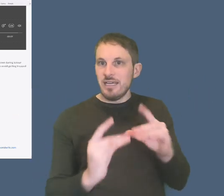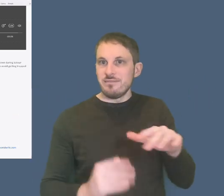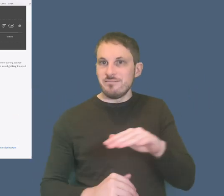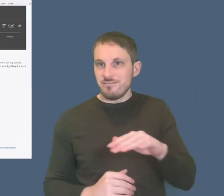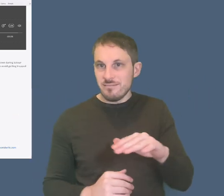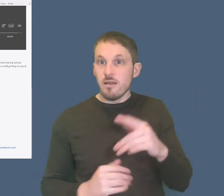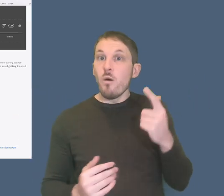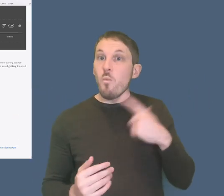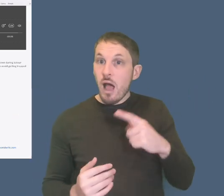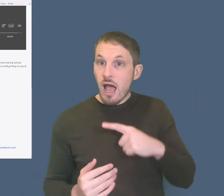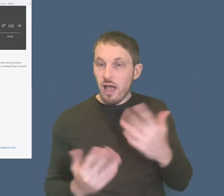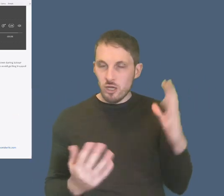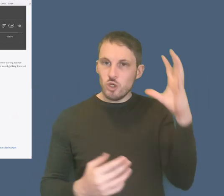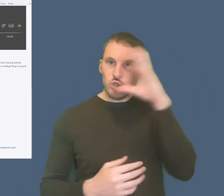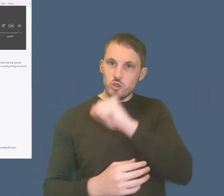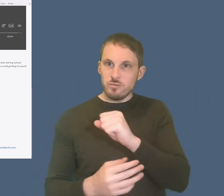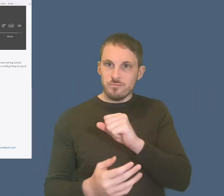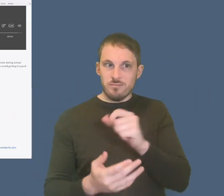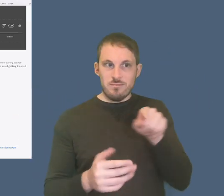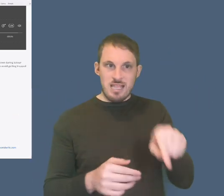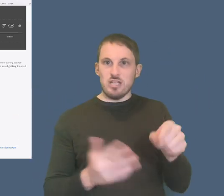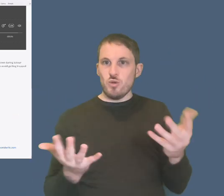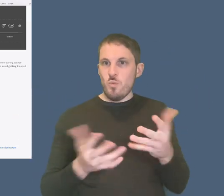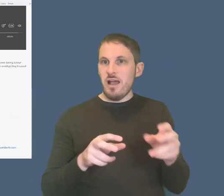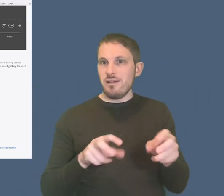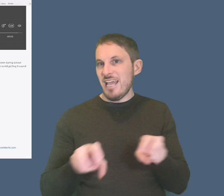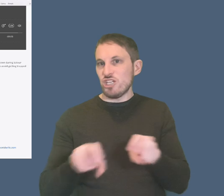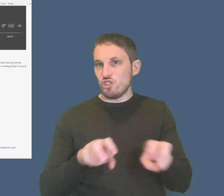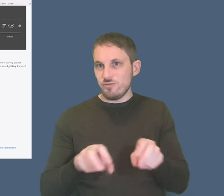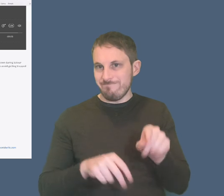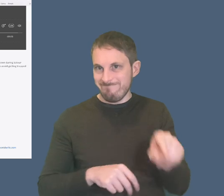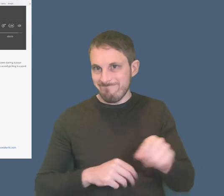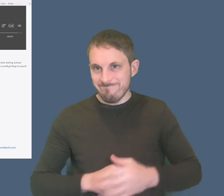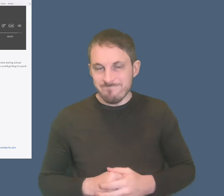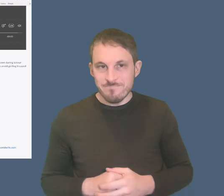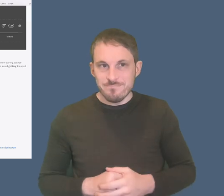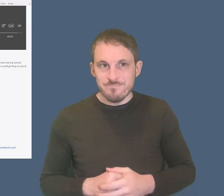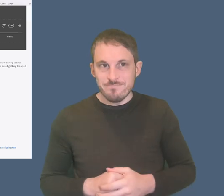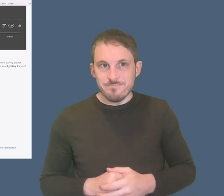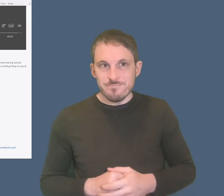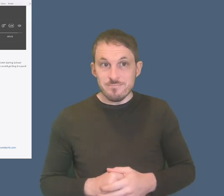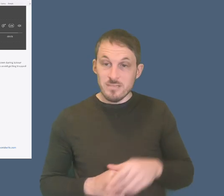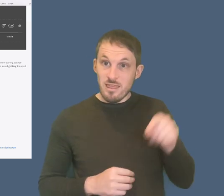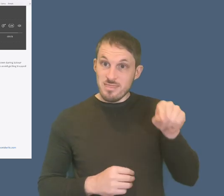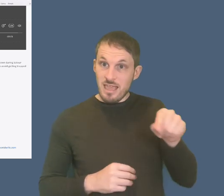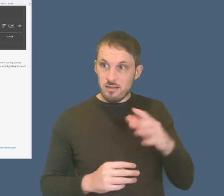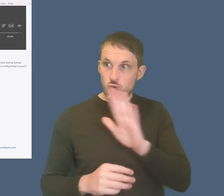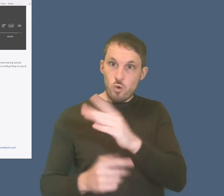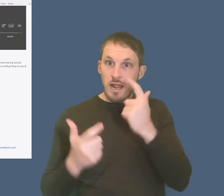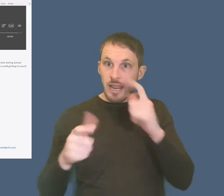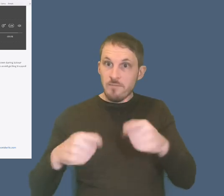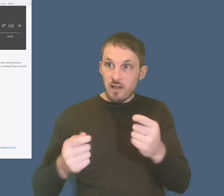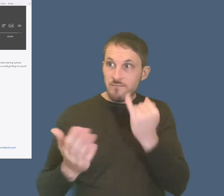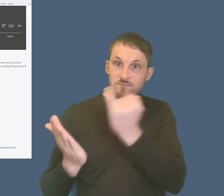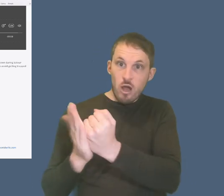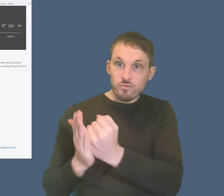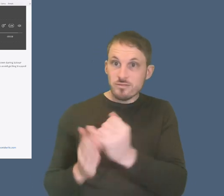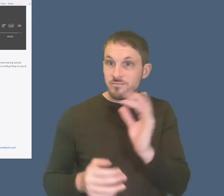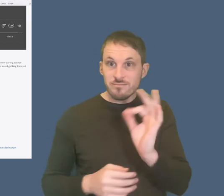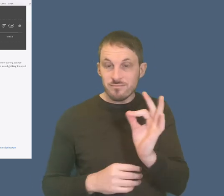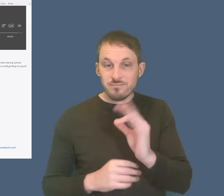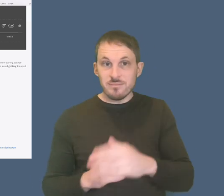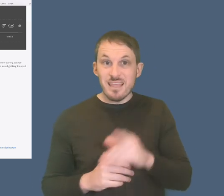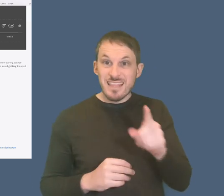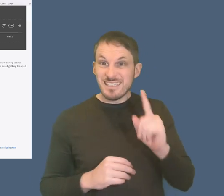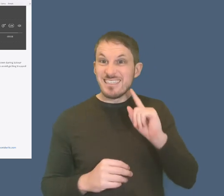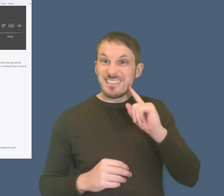there is an assumption that this is where all the action will be. All of this is not the fault of your care provider. It's actually an